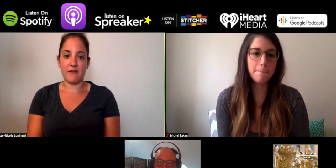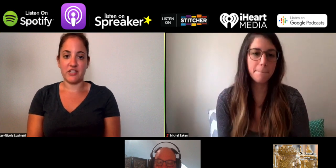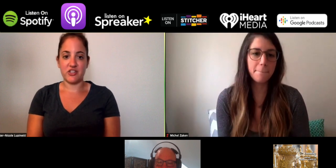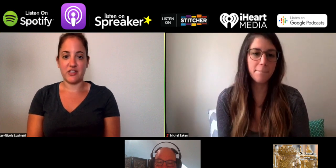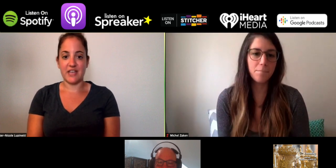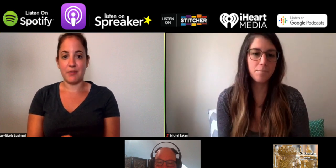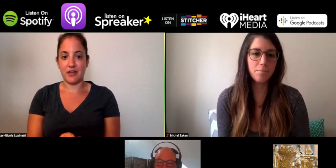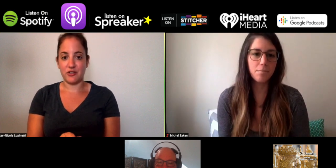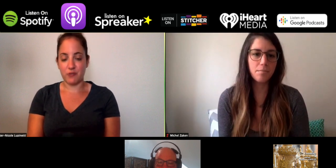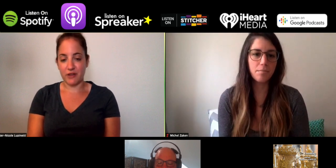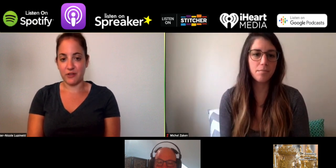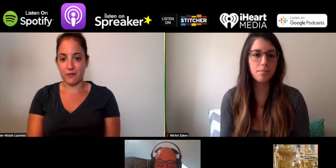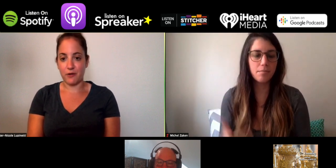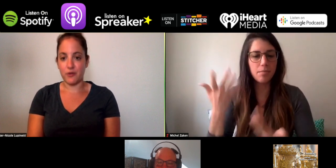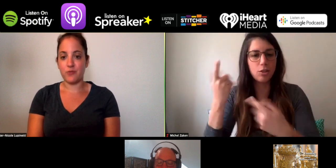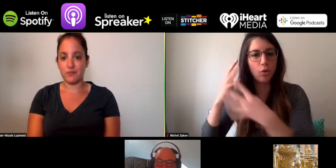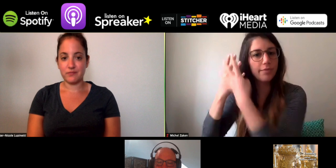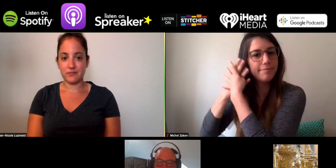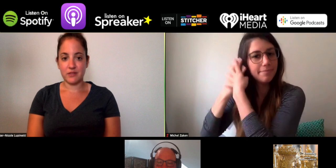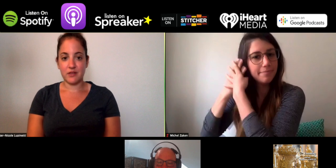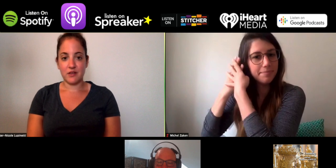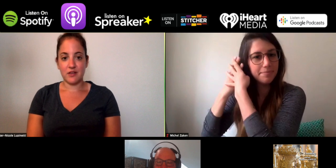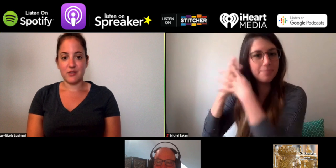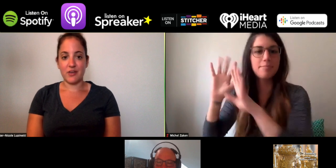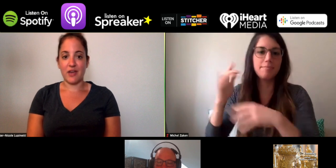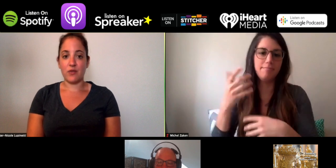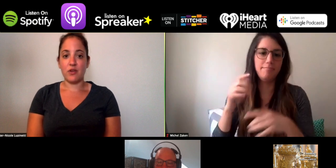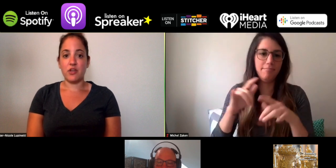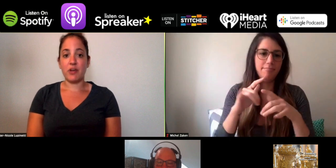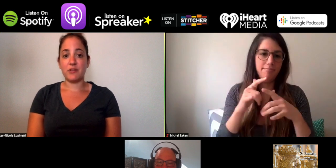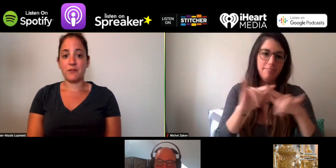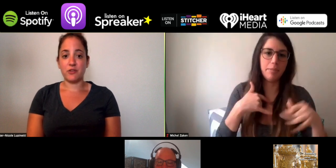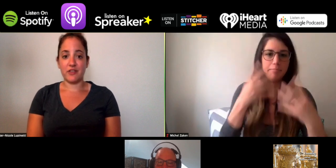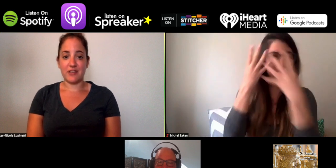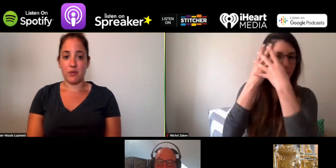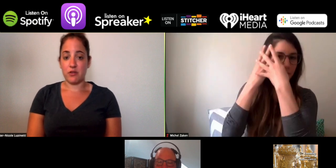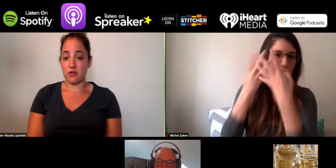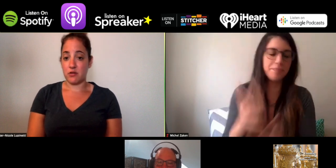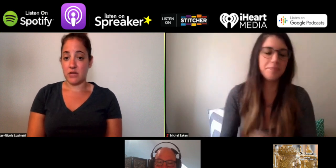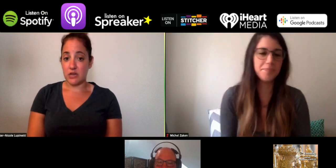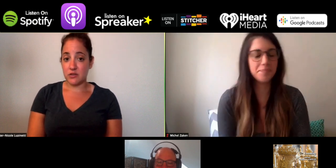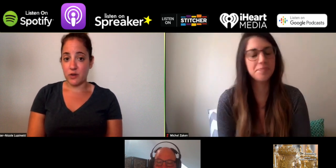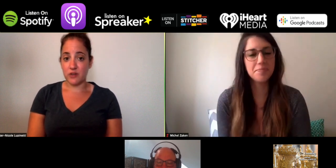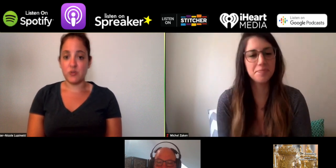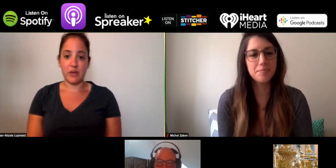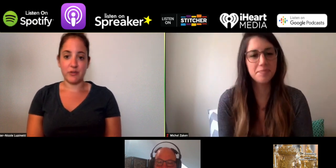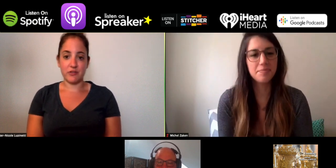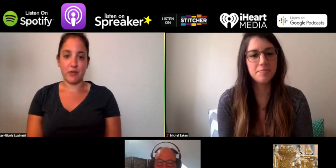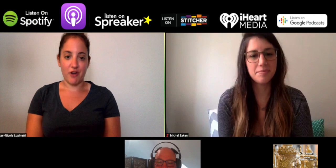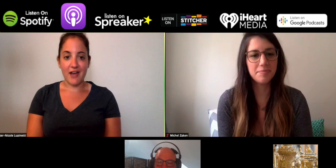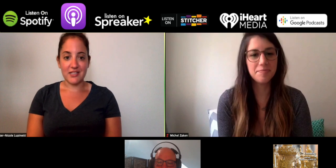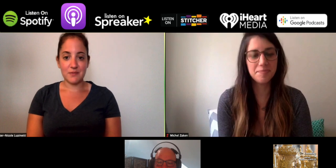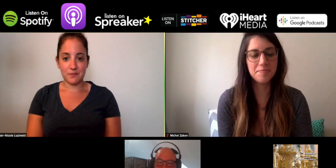and that conversation that's happening directly in front of you. So again, you're able to filter things out with your ears, whereas we're able to